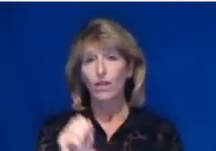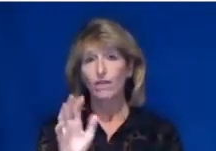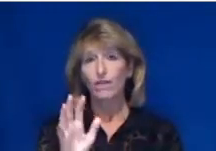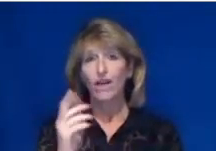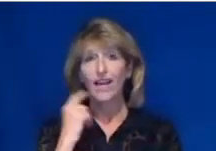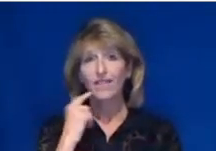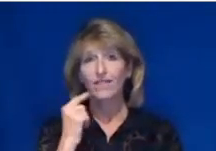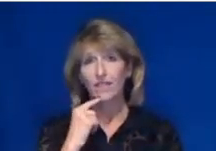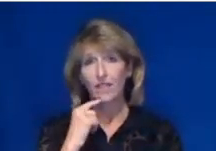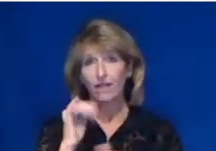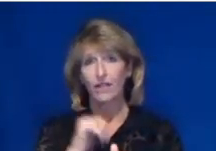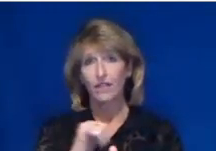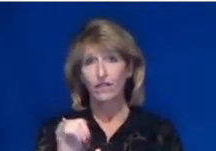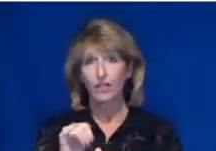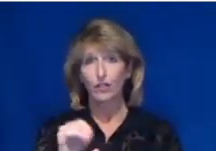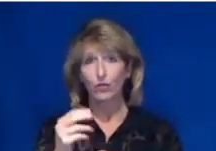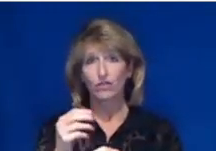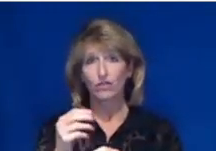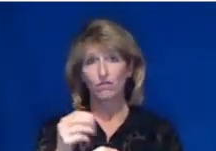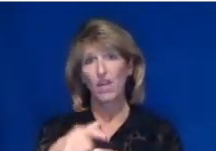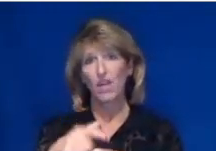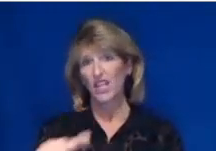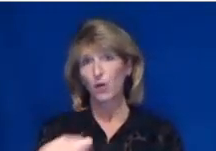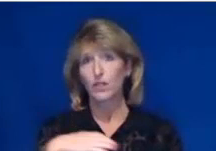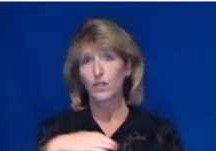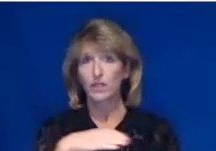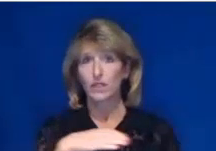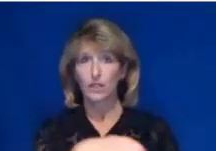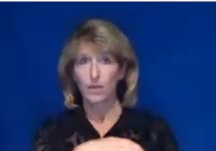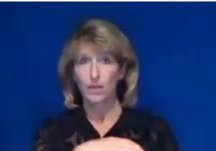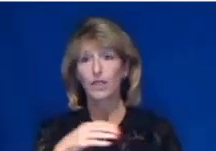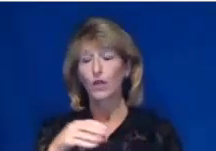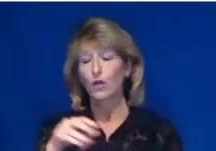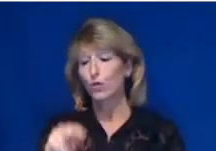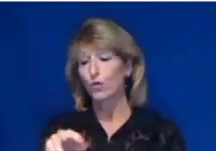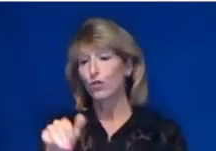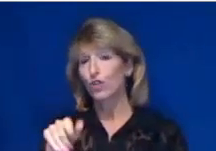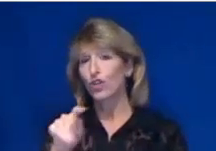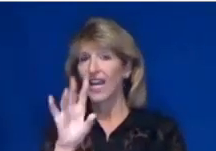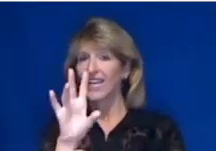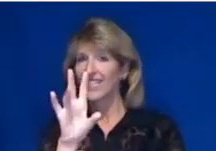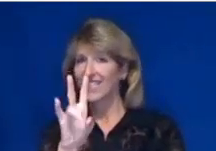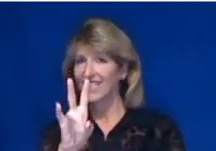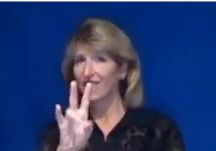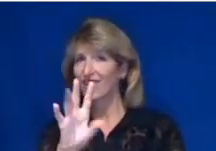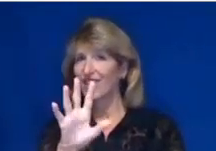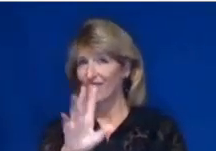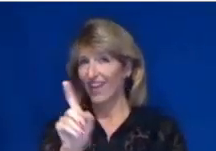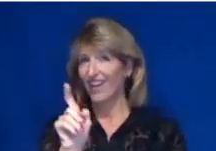5 individuals who were willing to be on the linguistics committee.